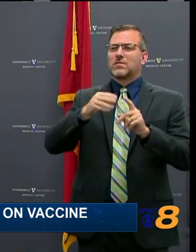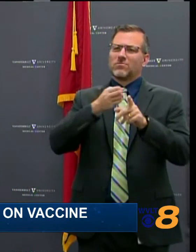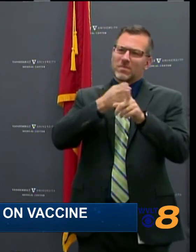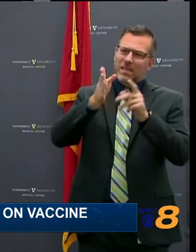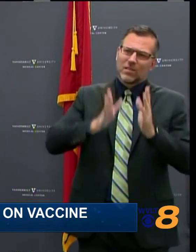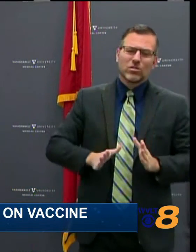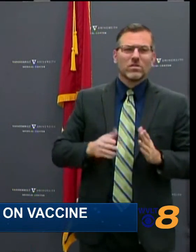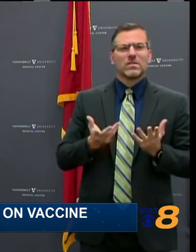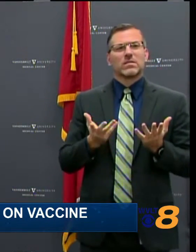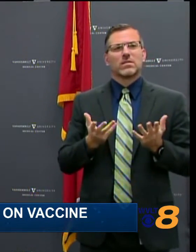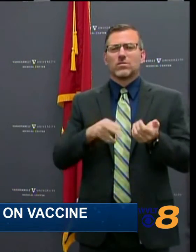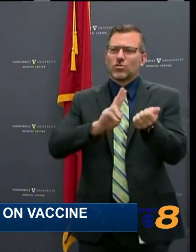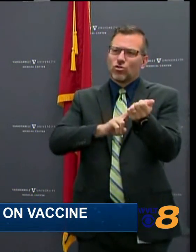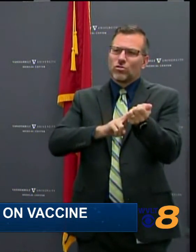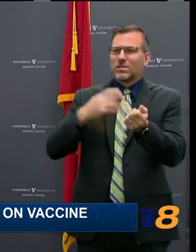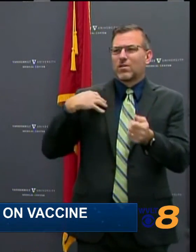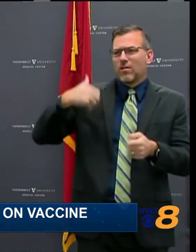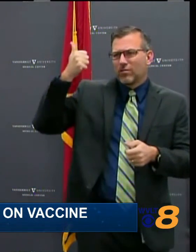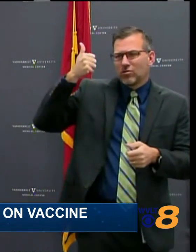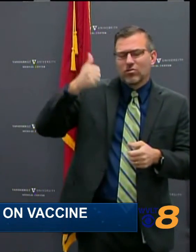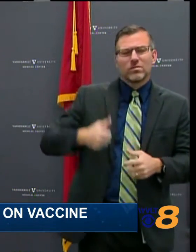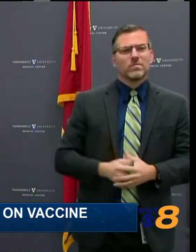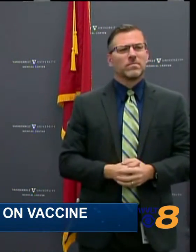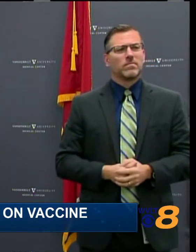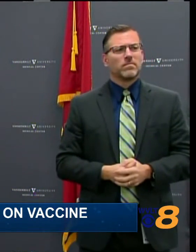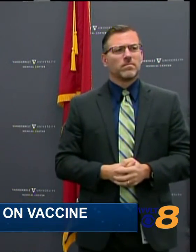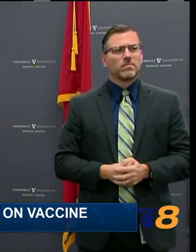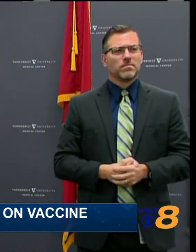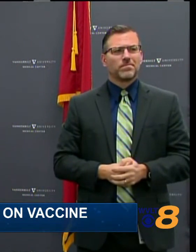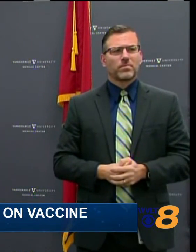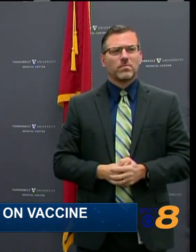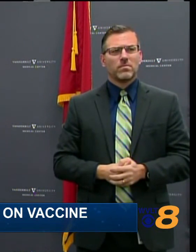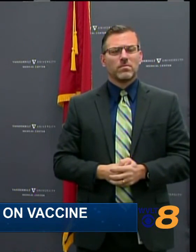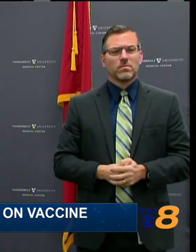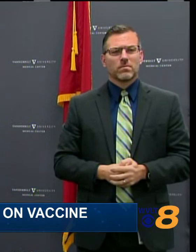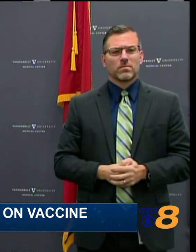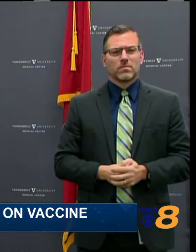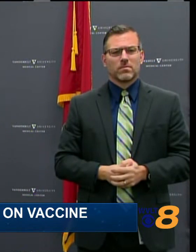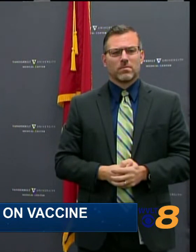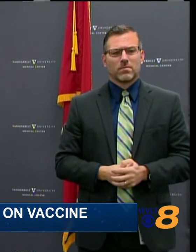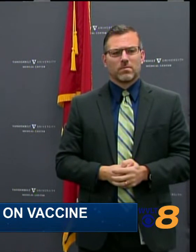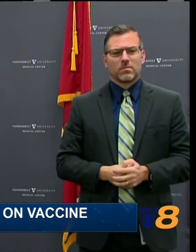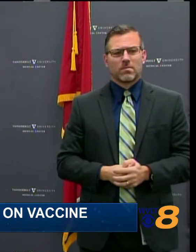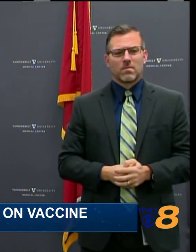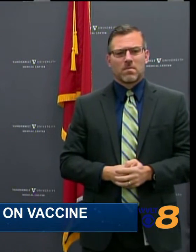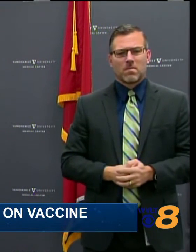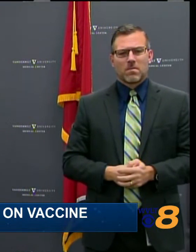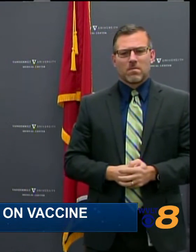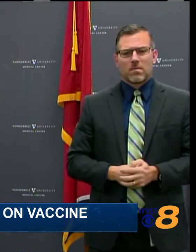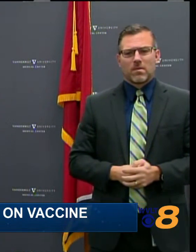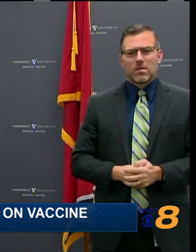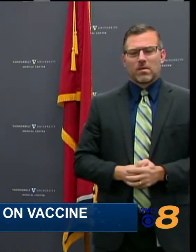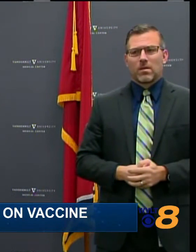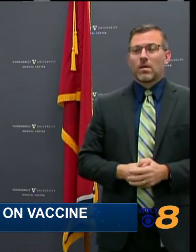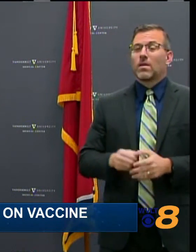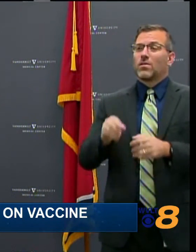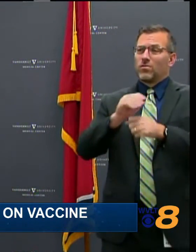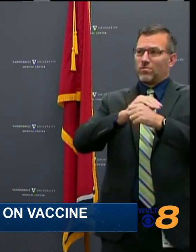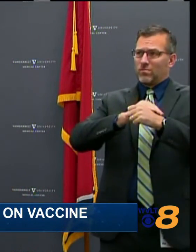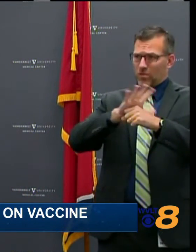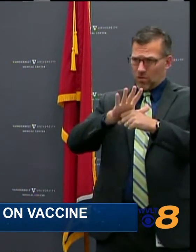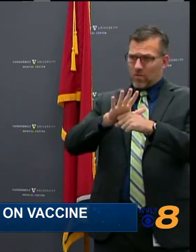nursing officer. I can stand here and say that the direction of COVID-19